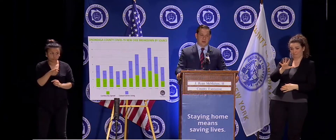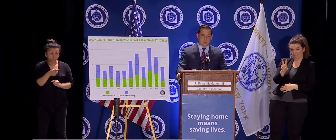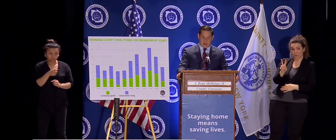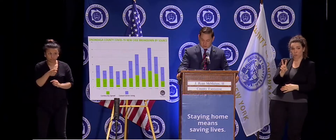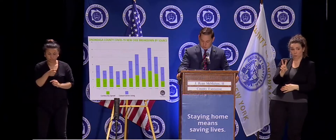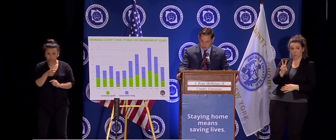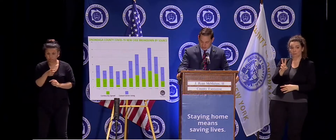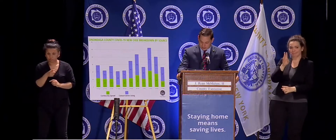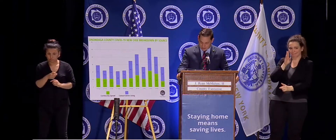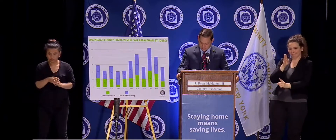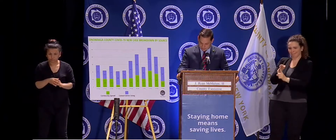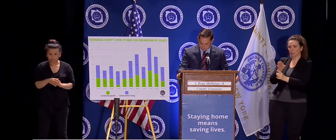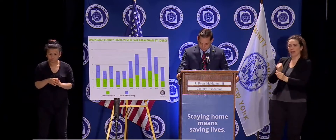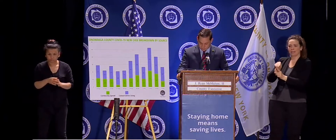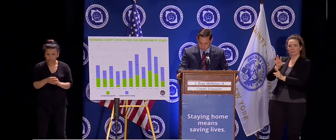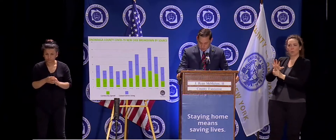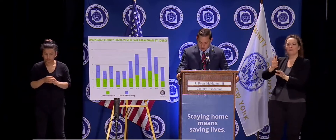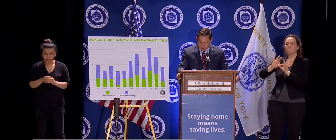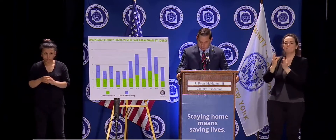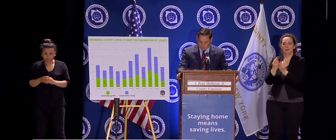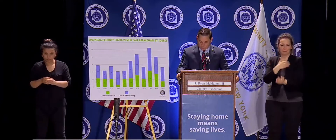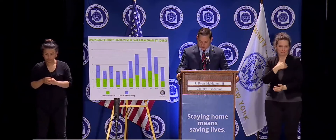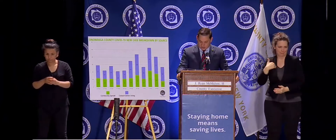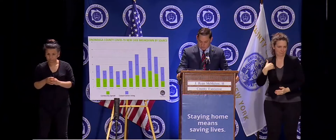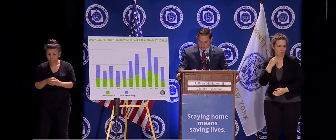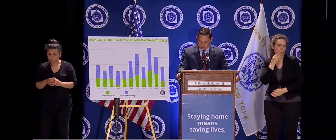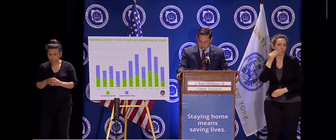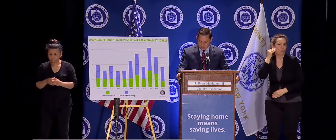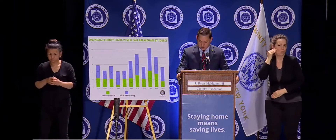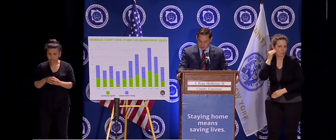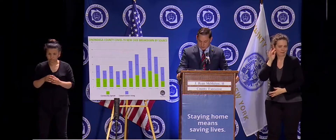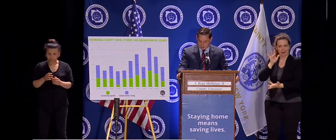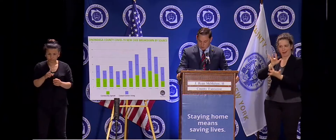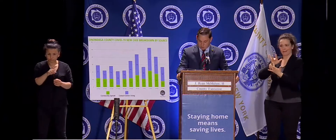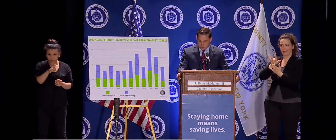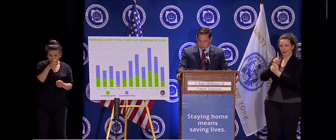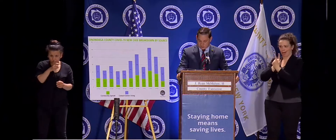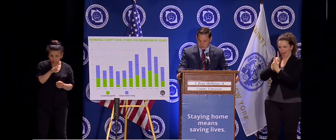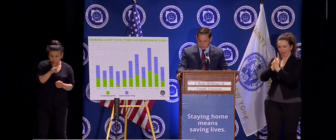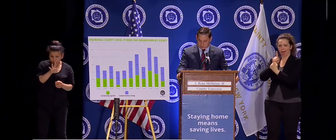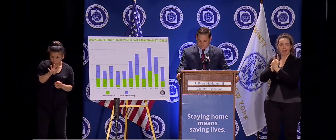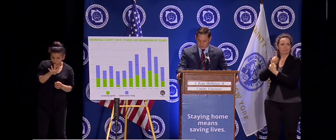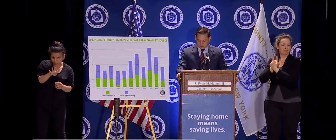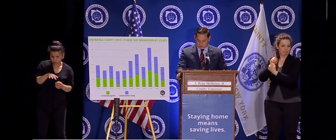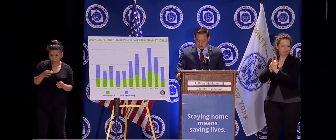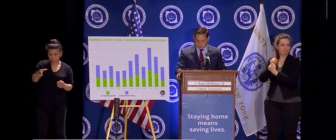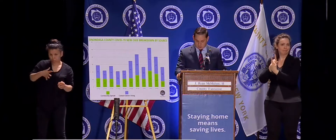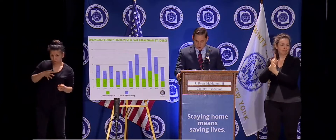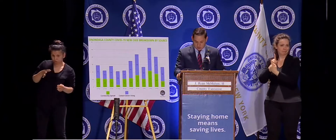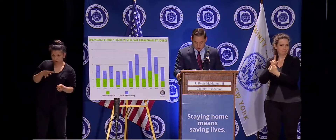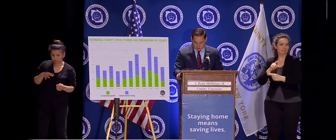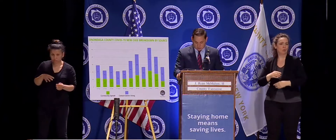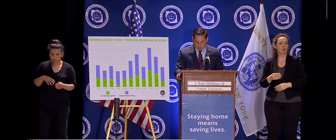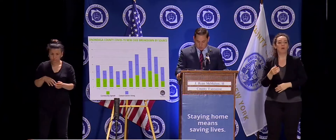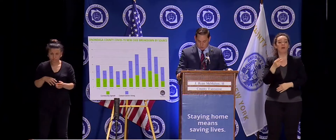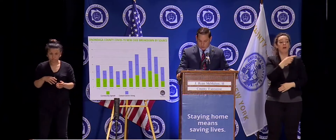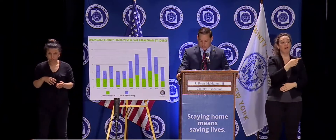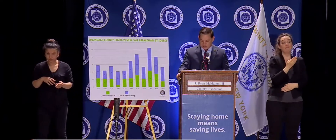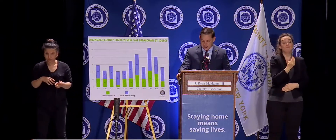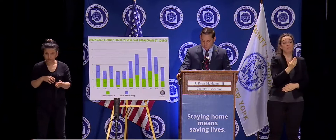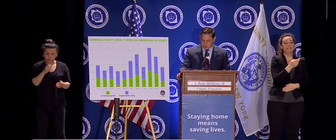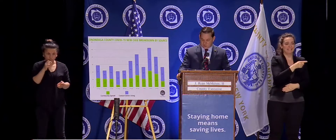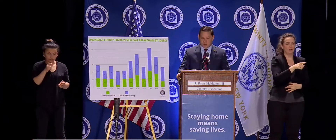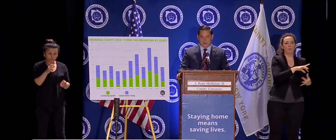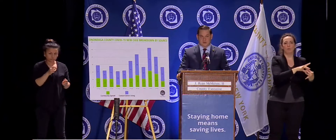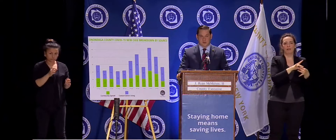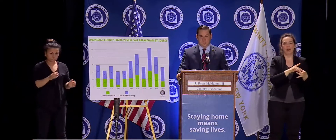5 of them are household contacts. And 14 of our new cases are related to senior living facilities. So when you break it